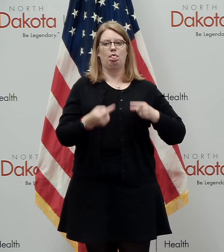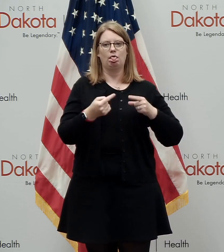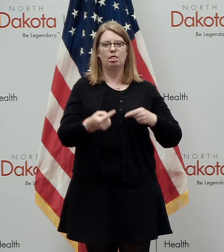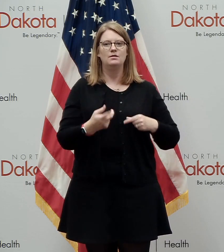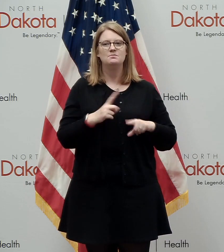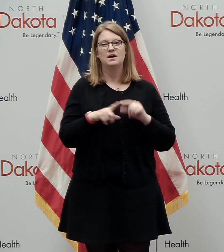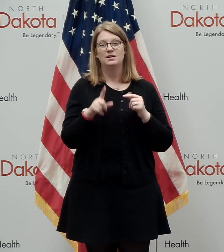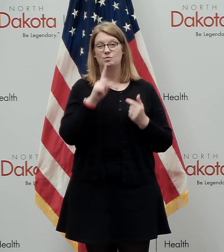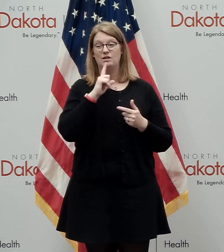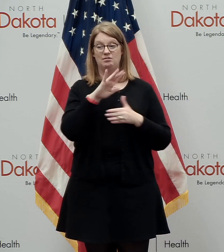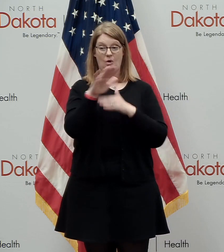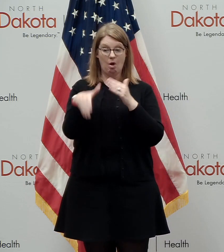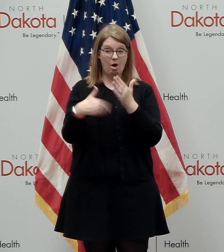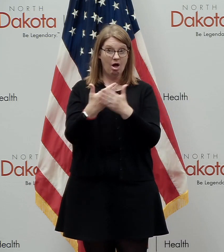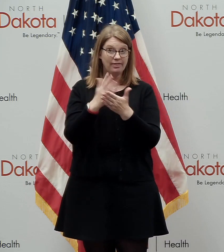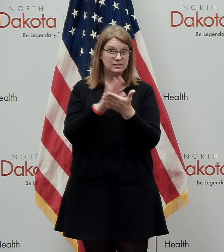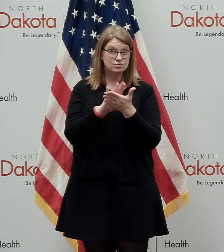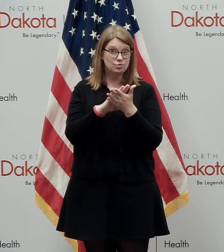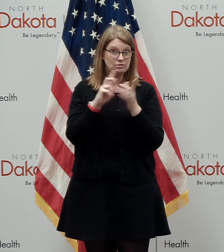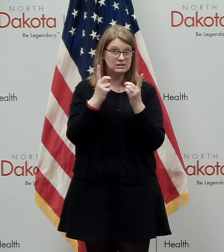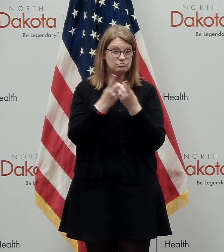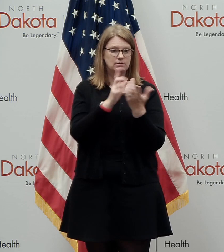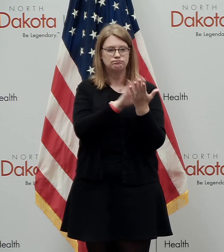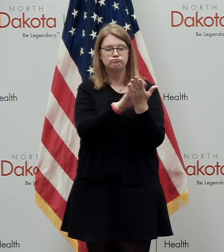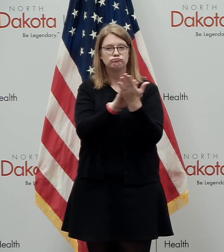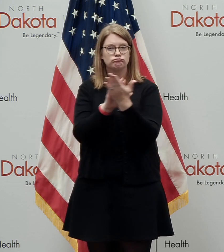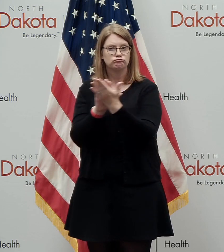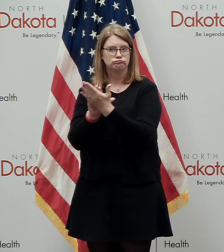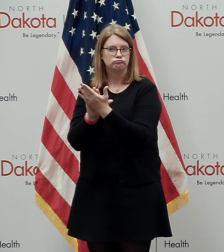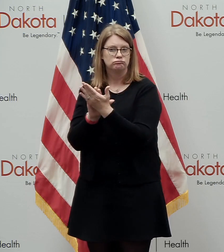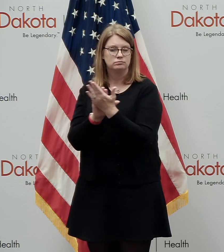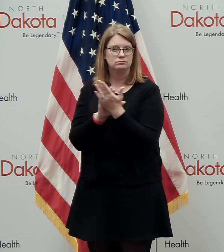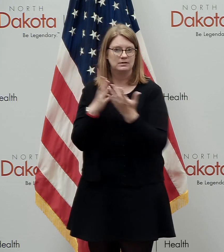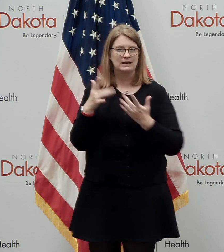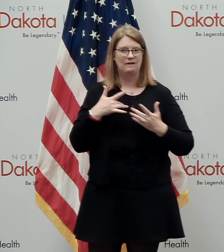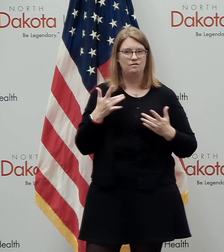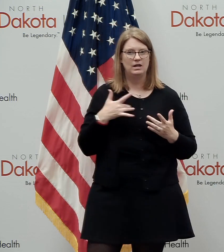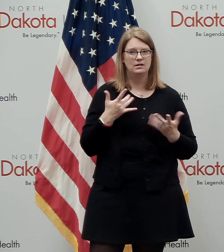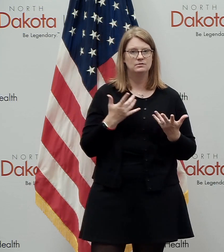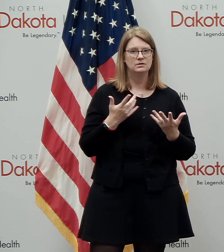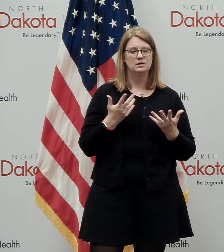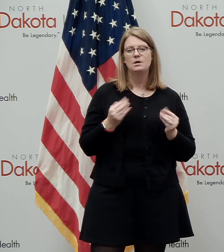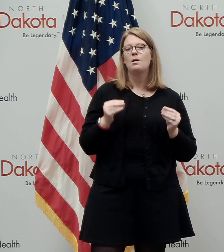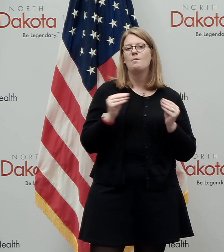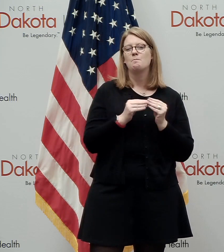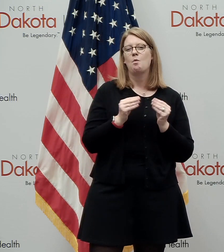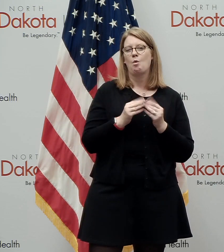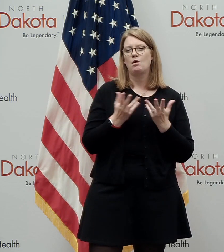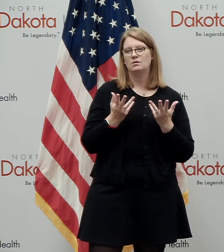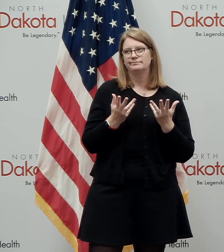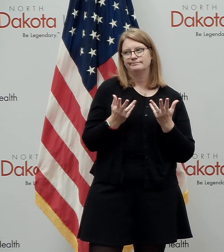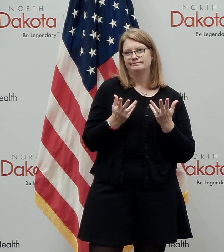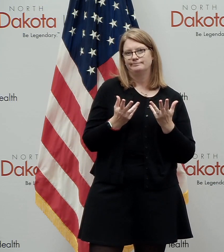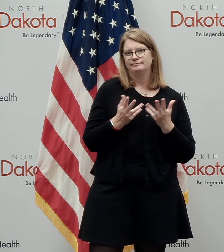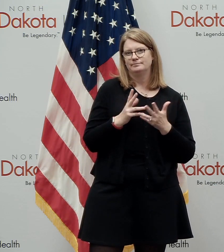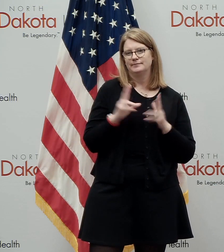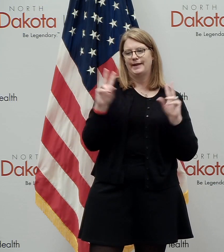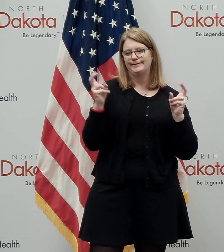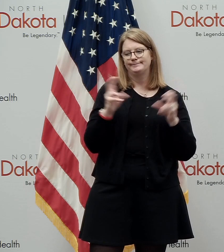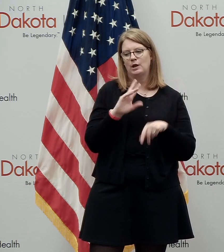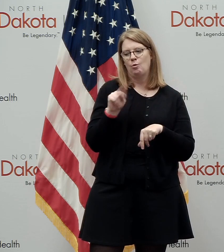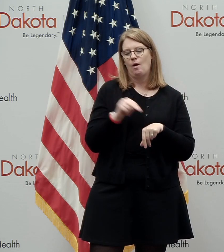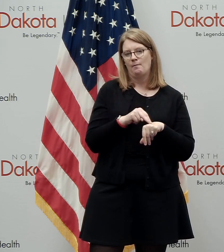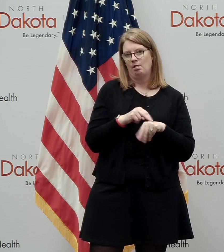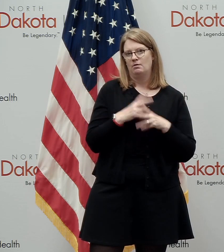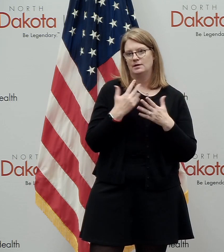to all the school districts and the administrators that are dealing with this, and I think it'll become more commonplace, unfortunately, and more smooth as